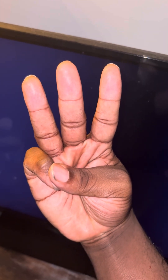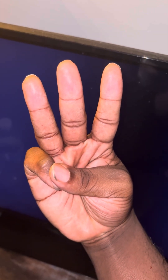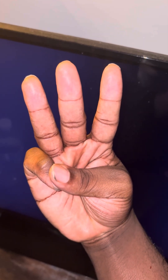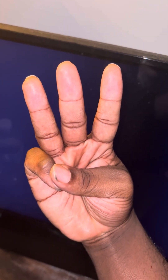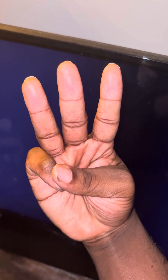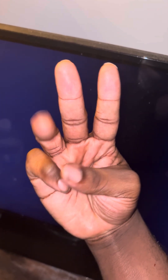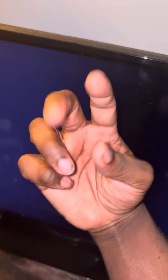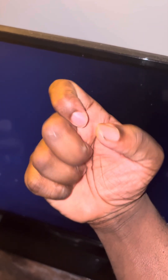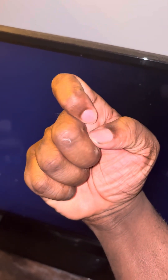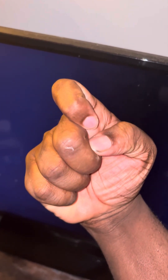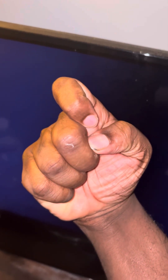well.